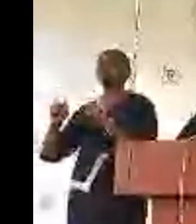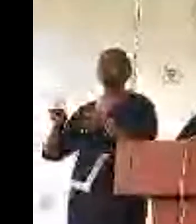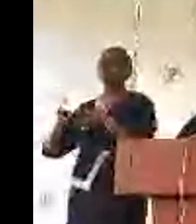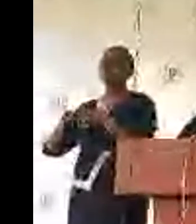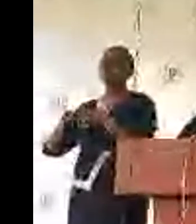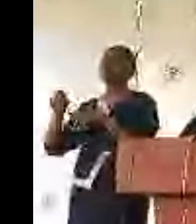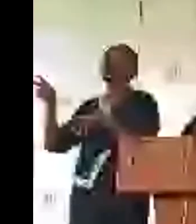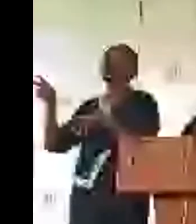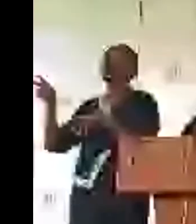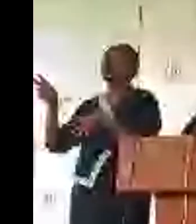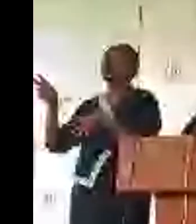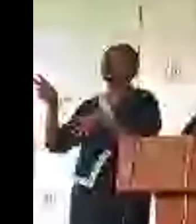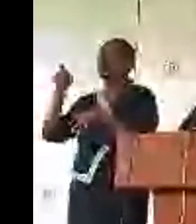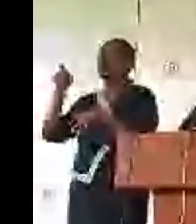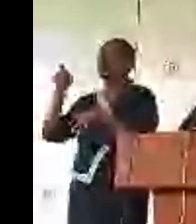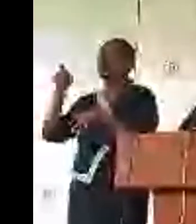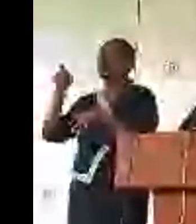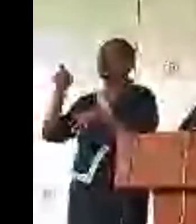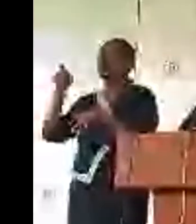such person